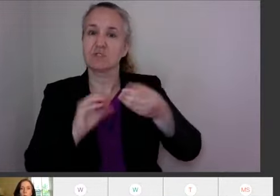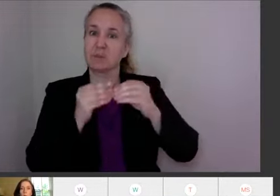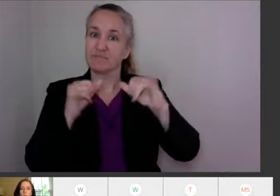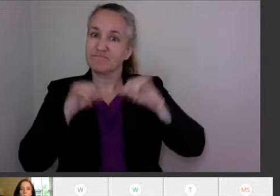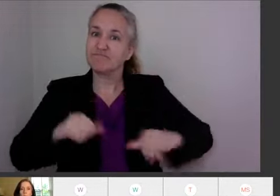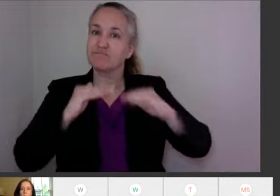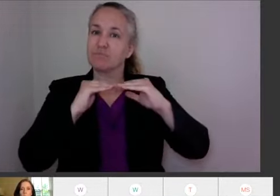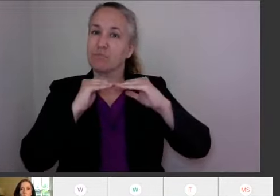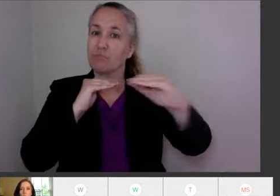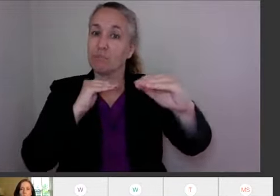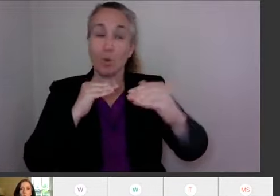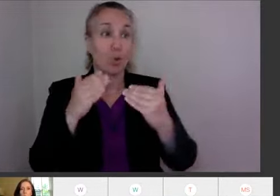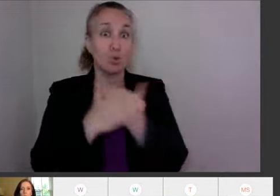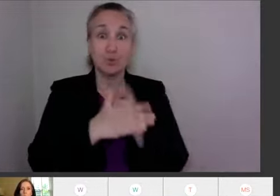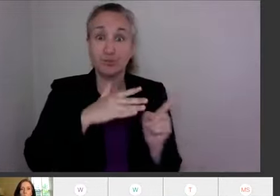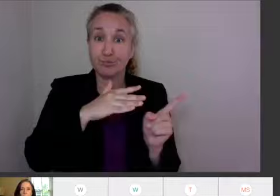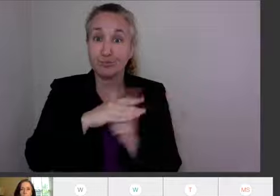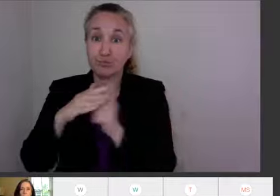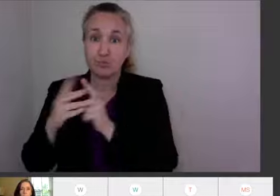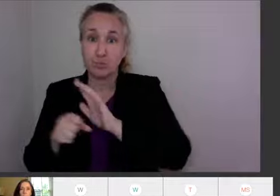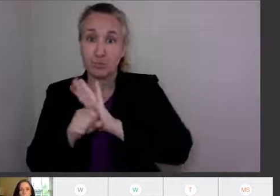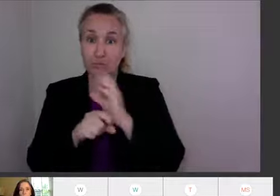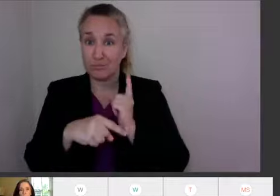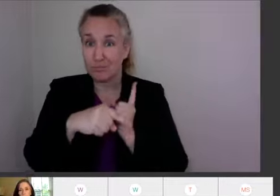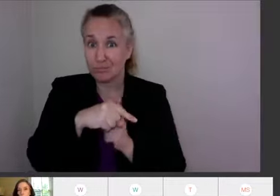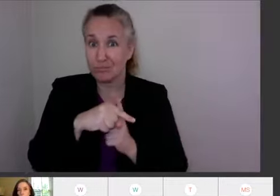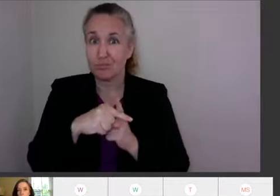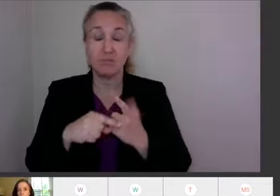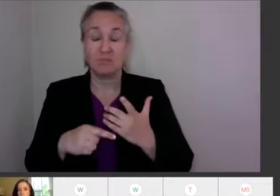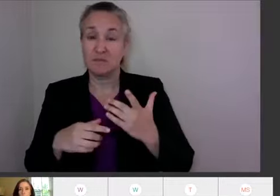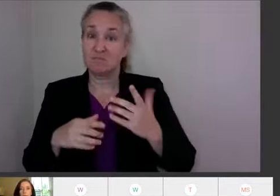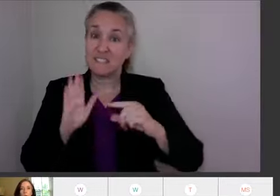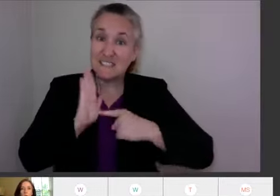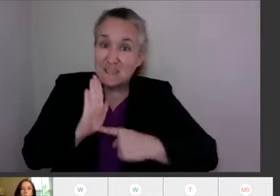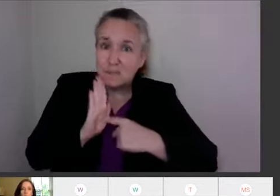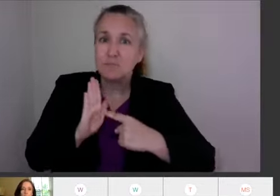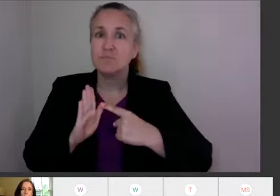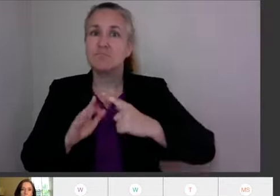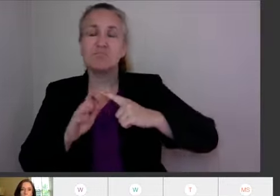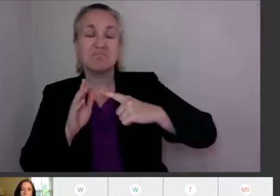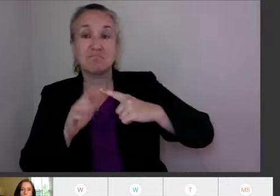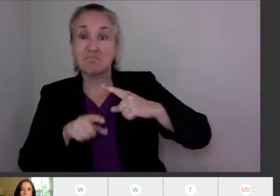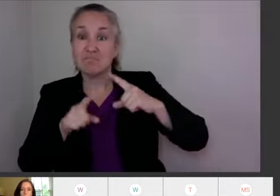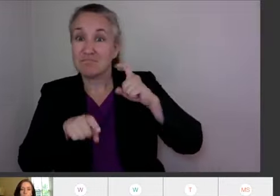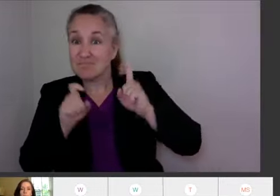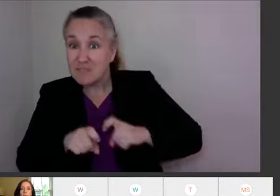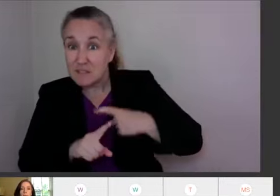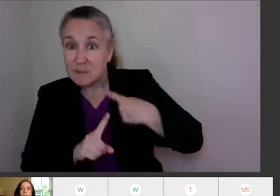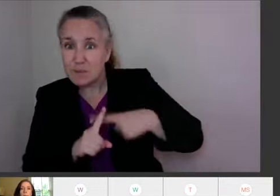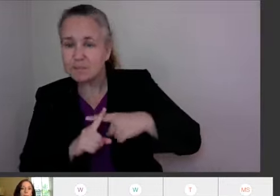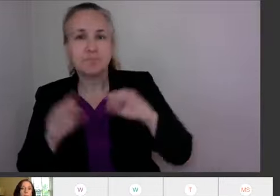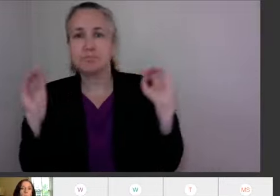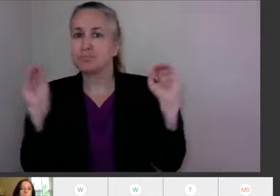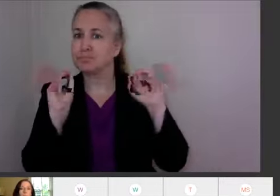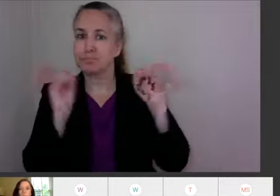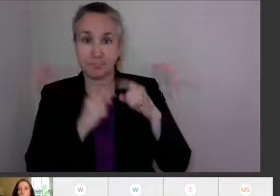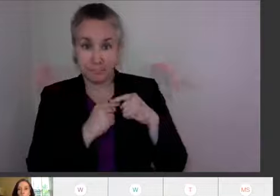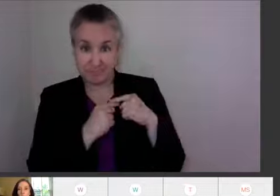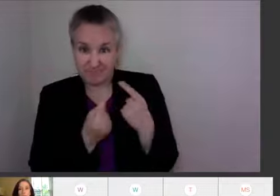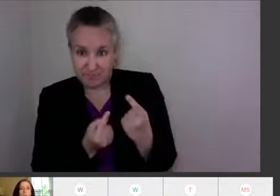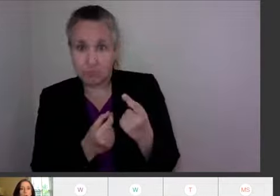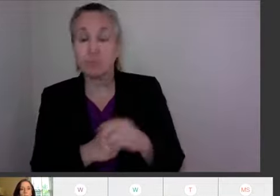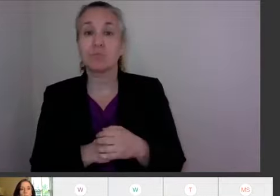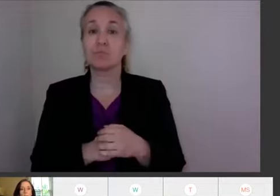no new individuals that are showing symptoms or have tested positive for COVID-19. Since the